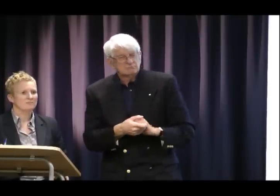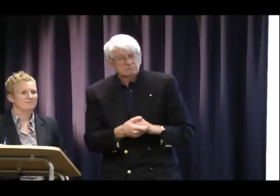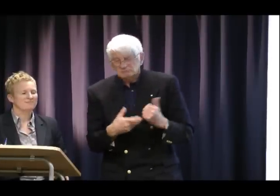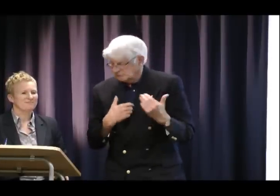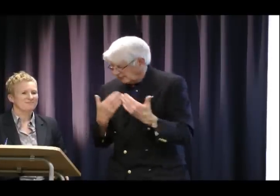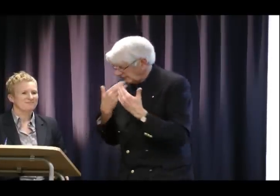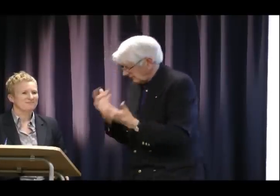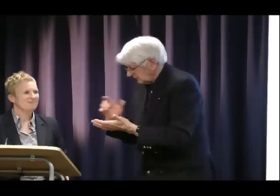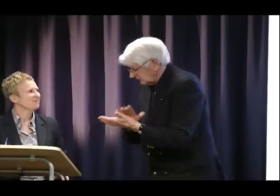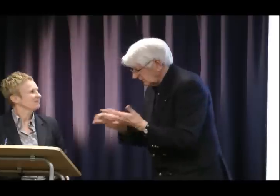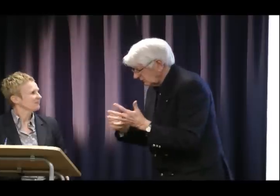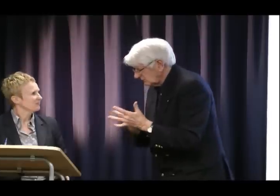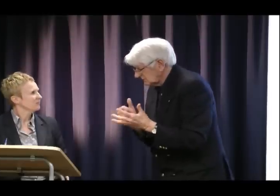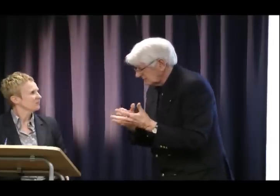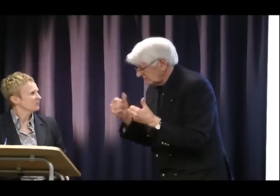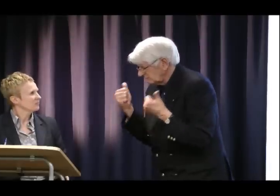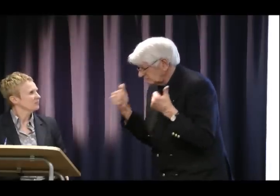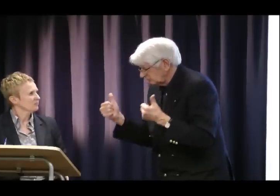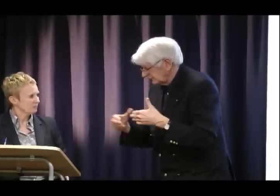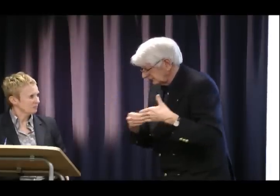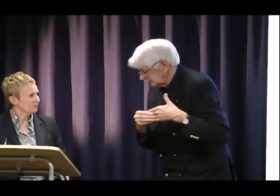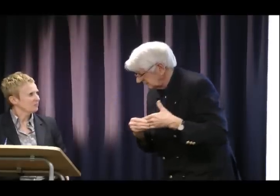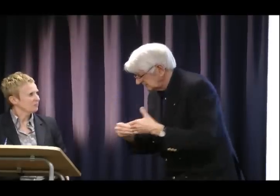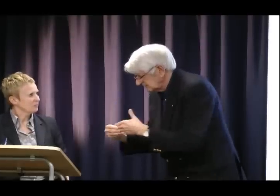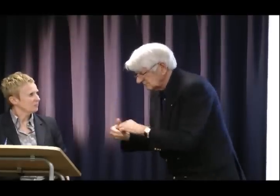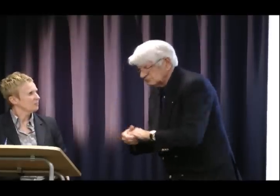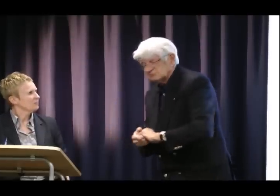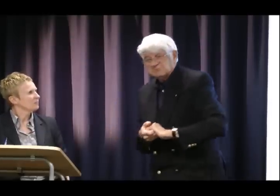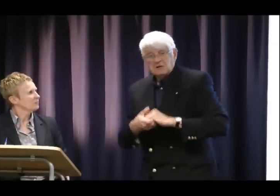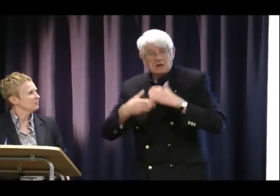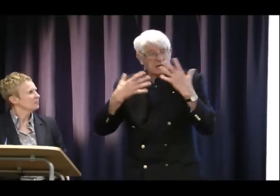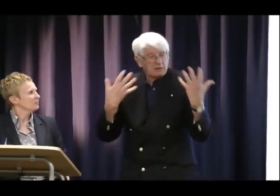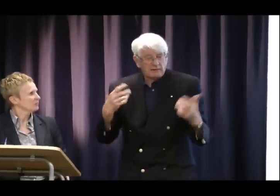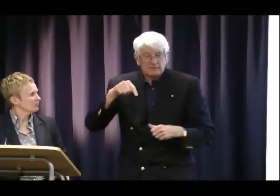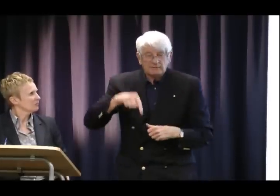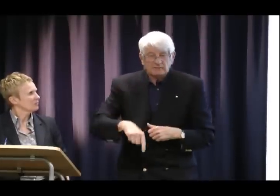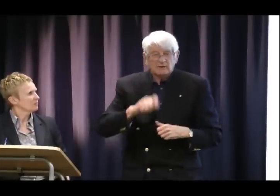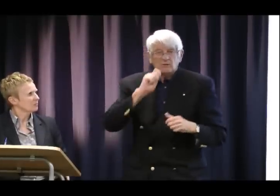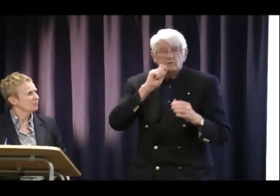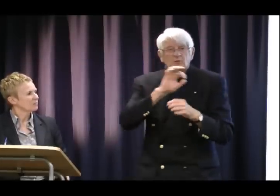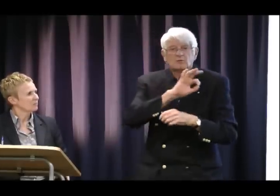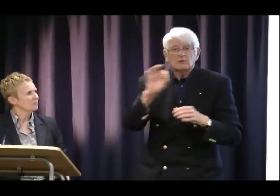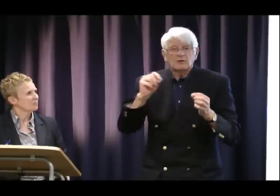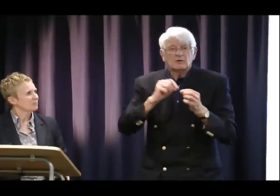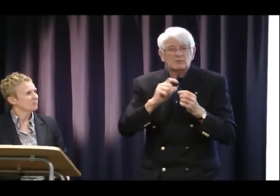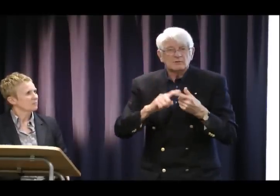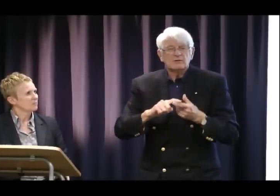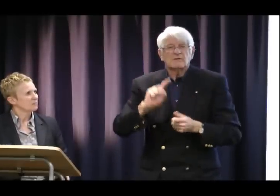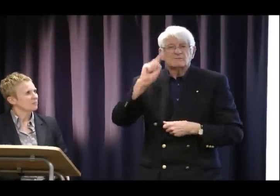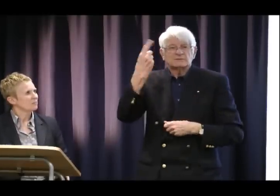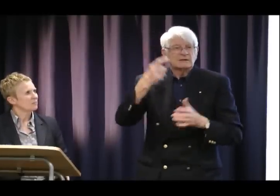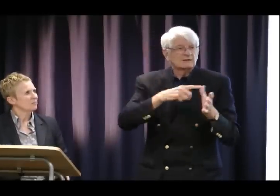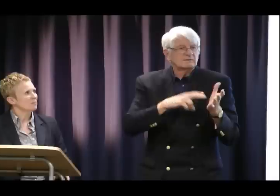home. So this is a work in progress, and thank you, Chris, for facilitating this evening.